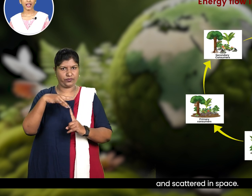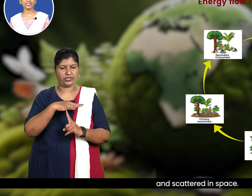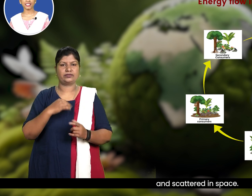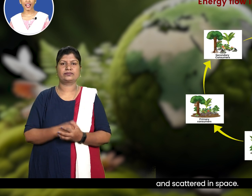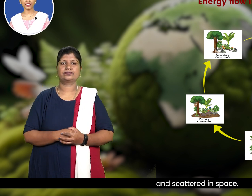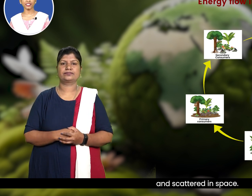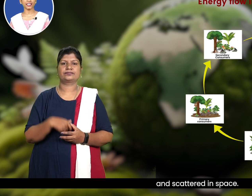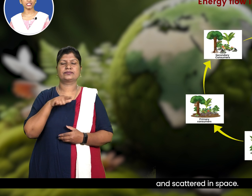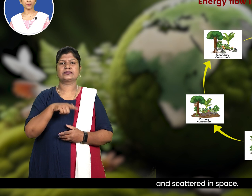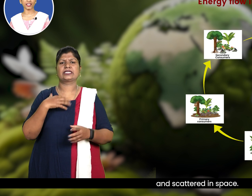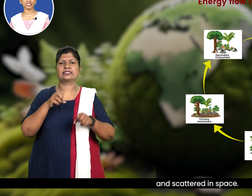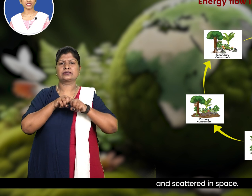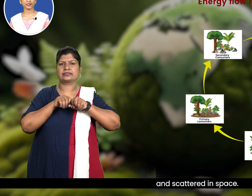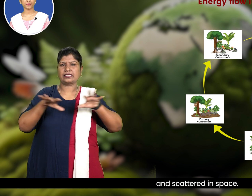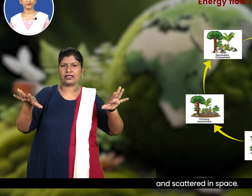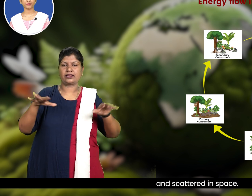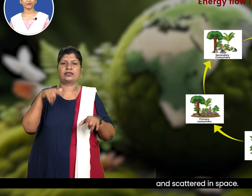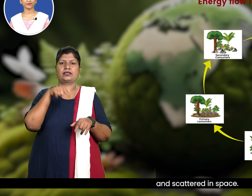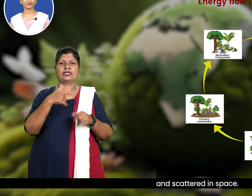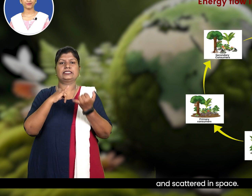and scattered in space.